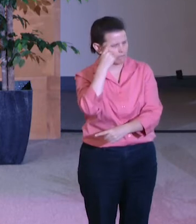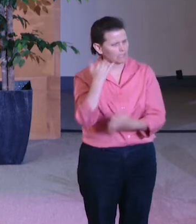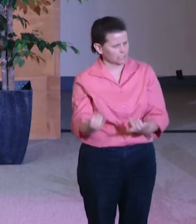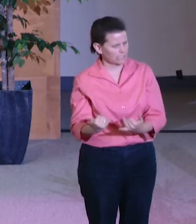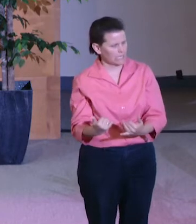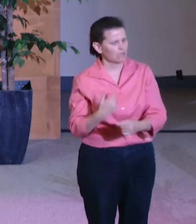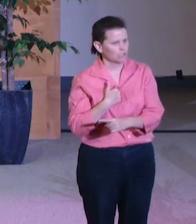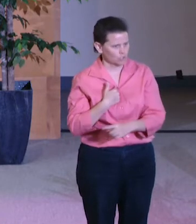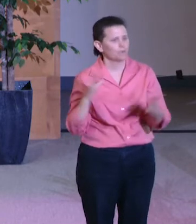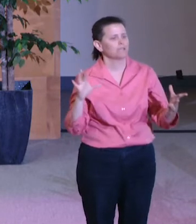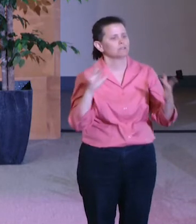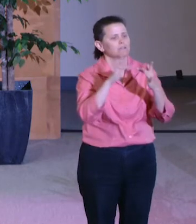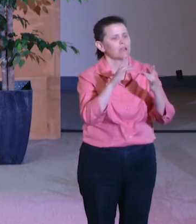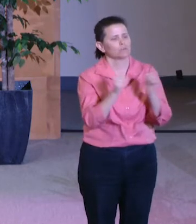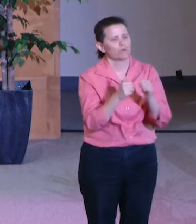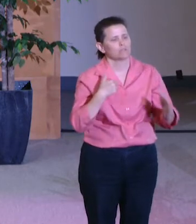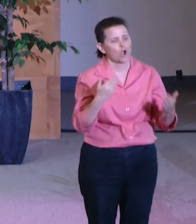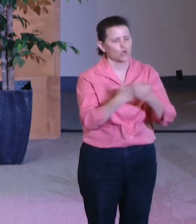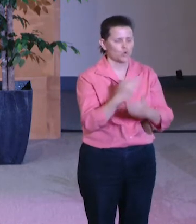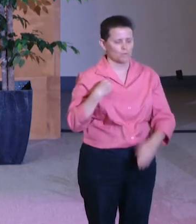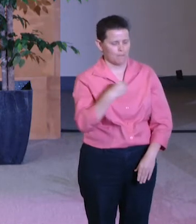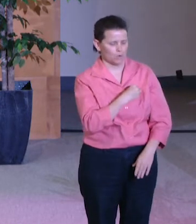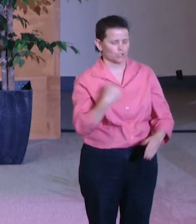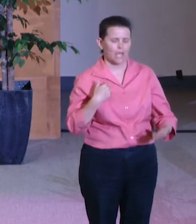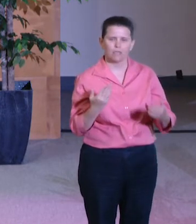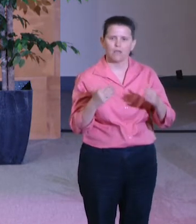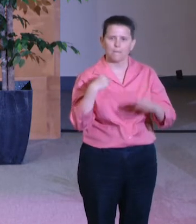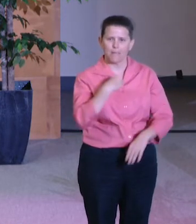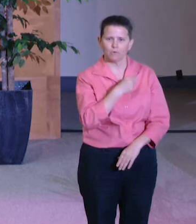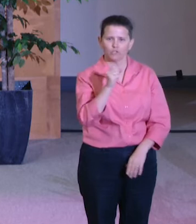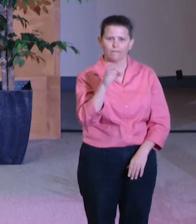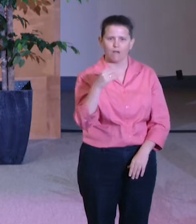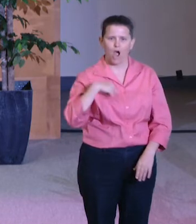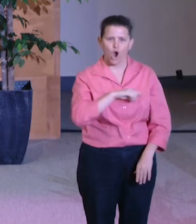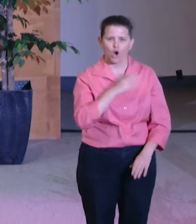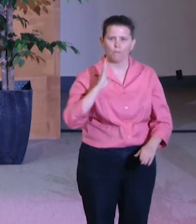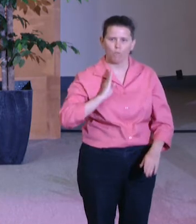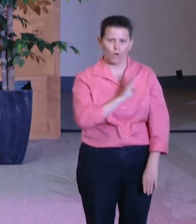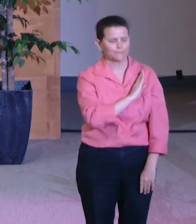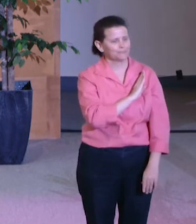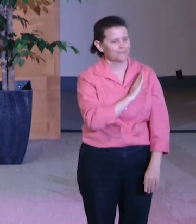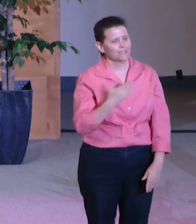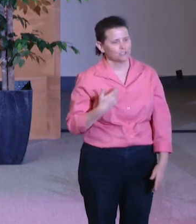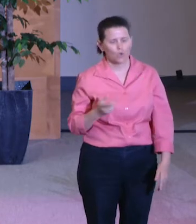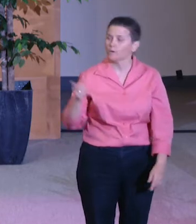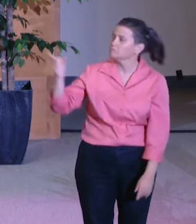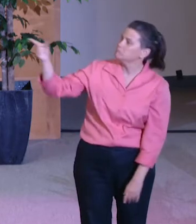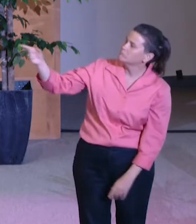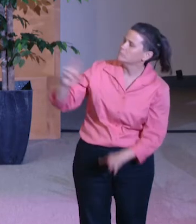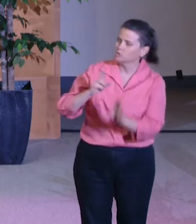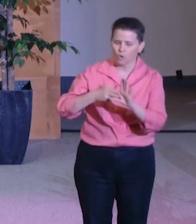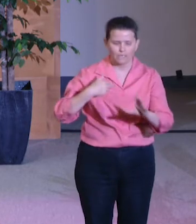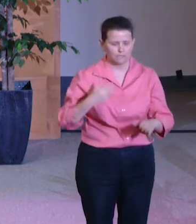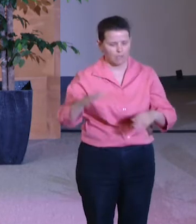and members of our board. We encourage everyone to join us on this, on the patio, especially those of you new to the community.